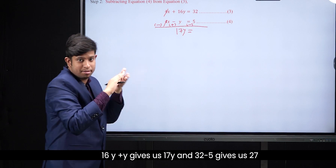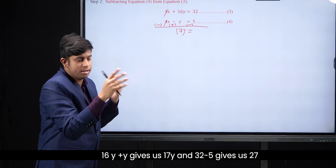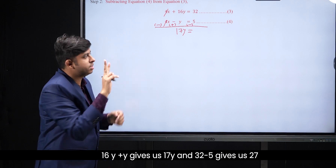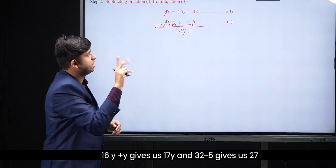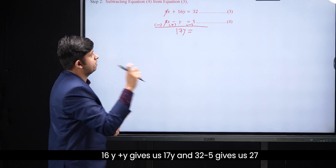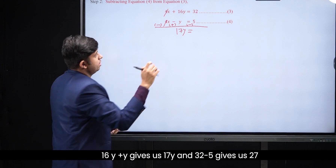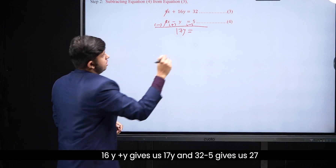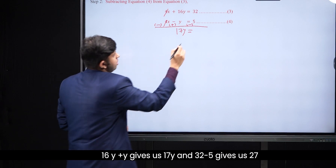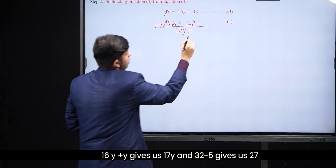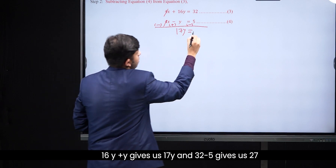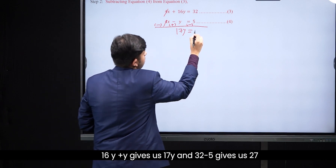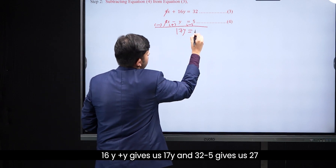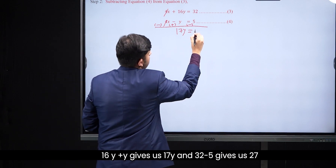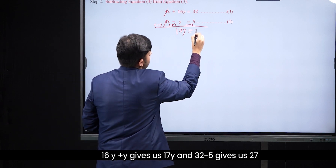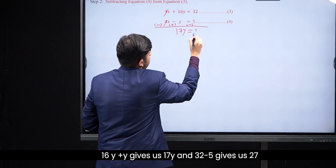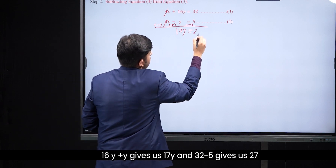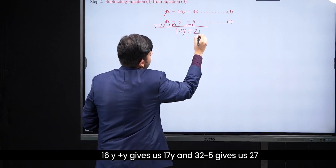us 27.